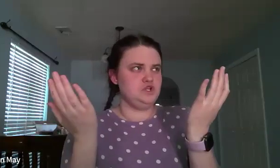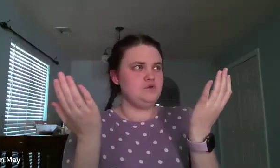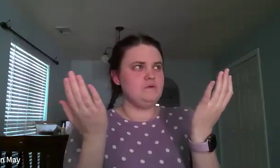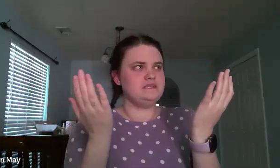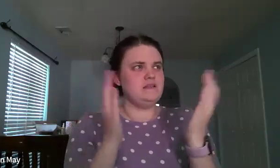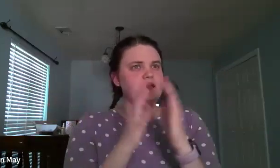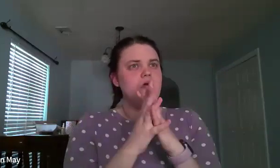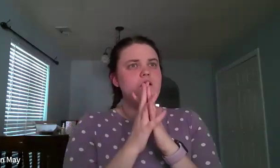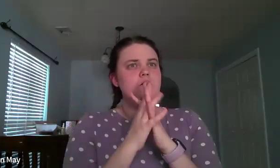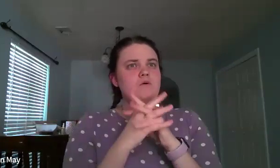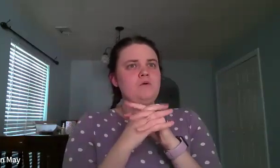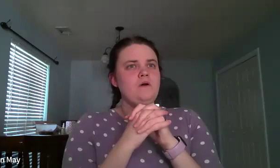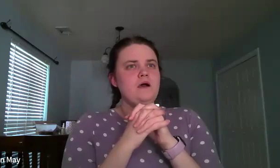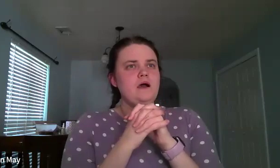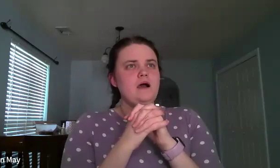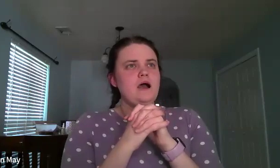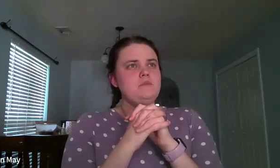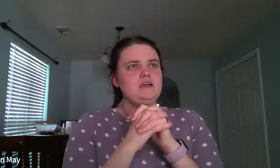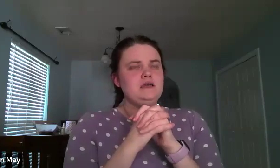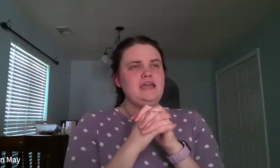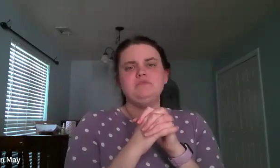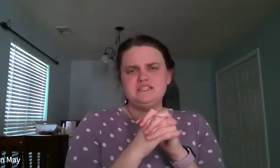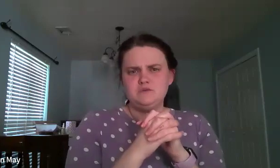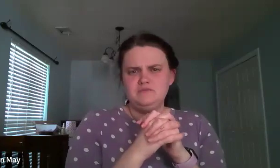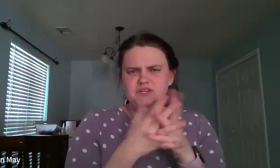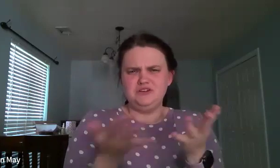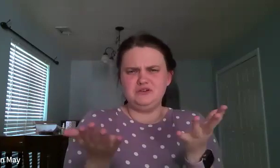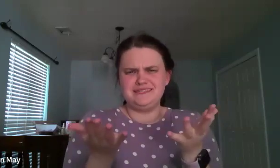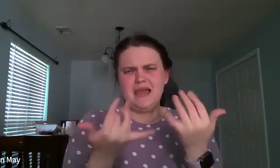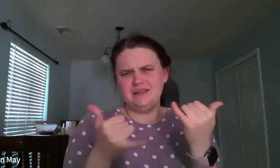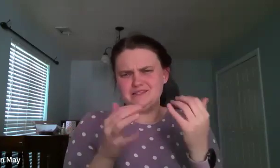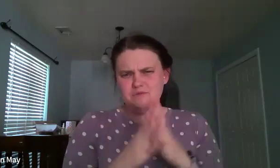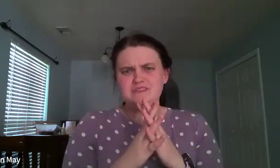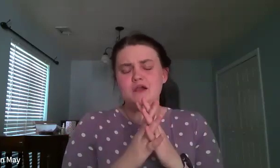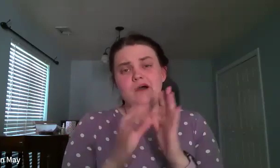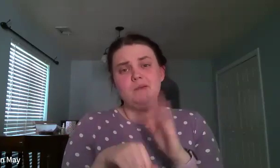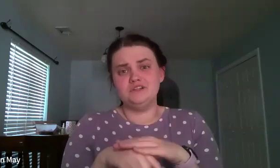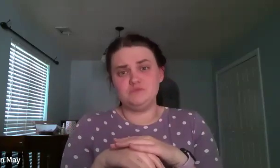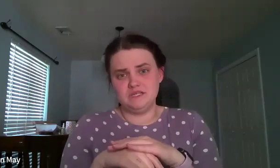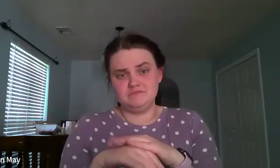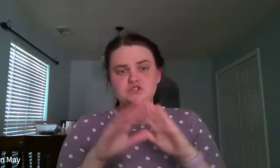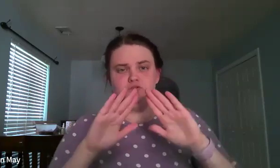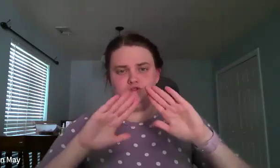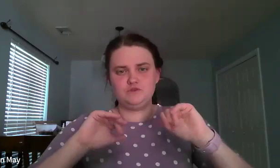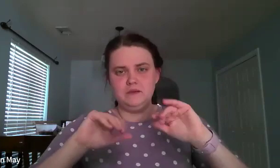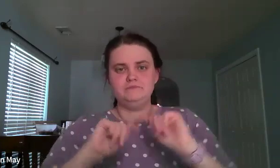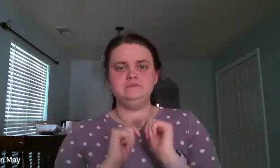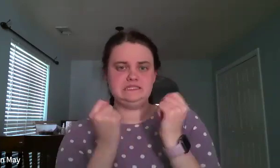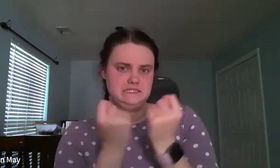don't always say like, oh, I play swim. You know, you don't say I play swim. You say, oh, I'm on swim team. So you do swim